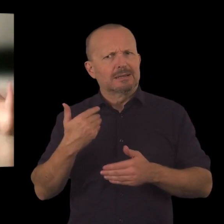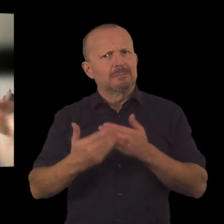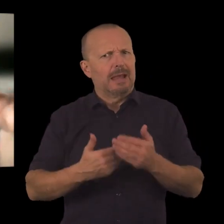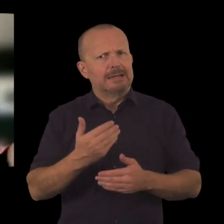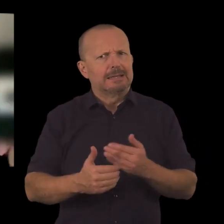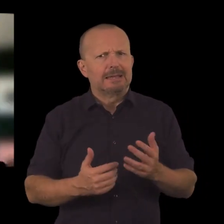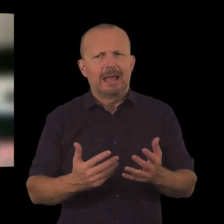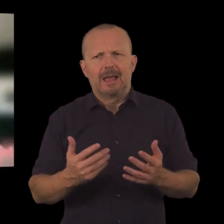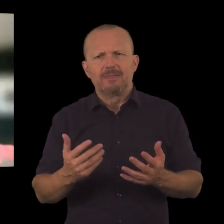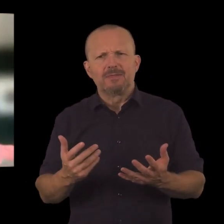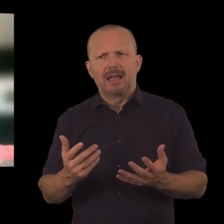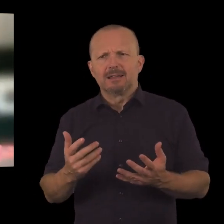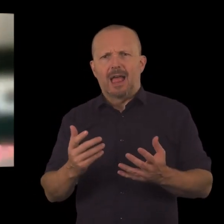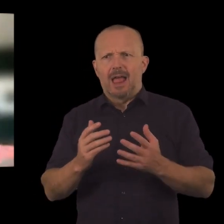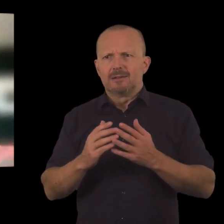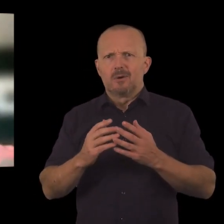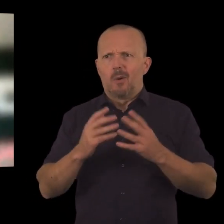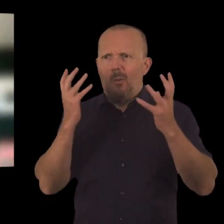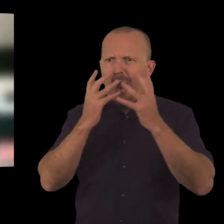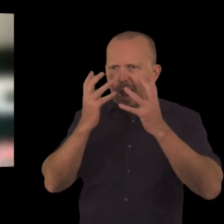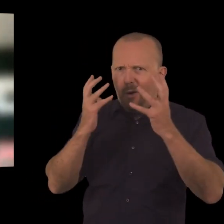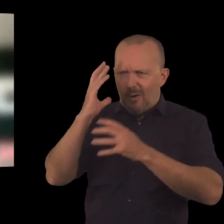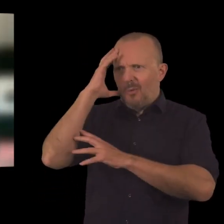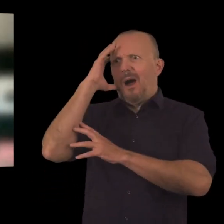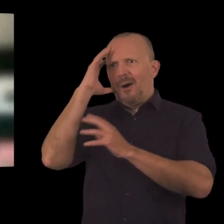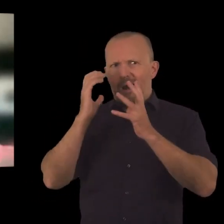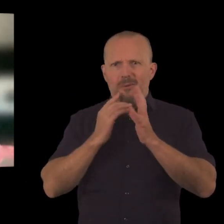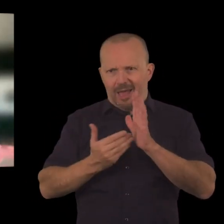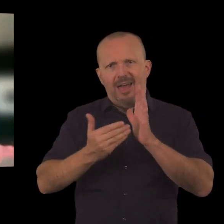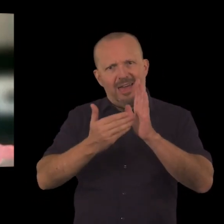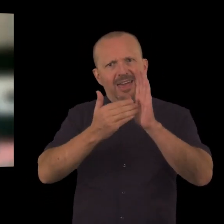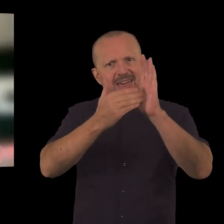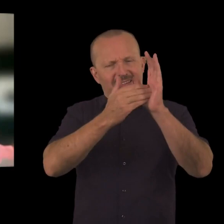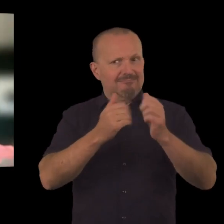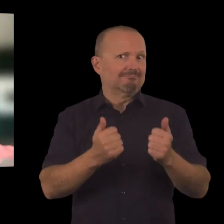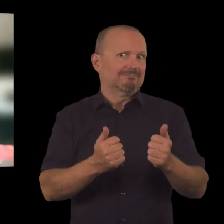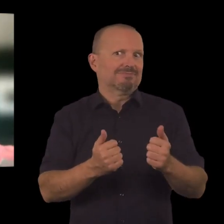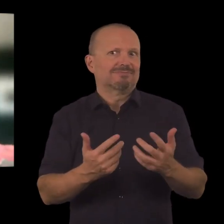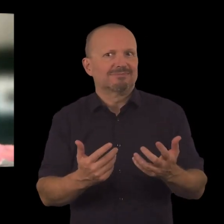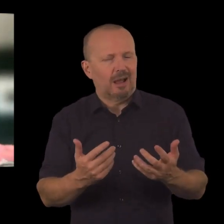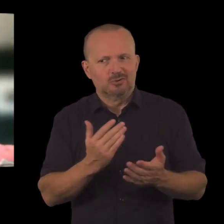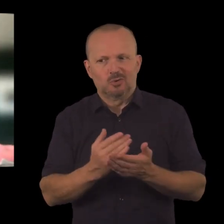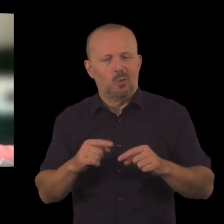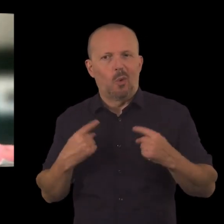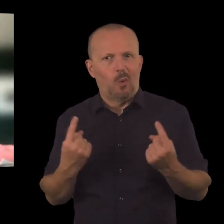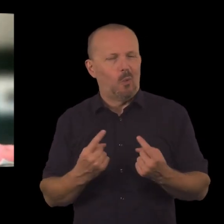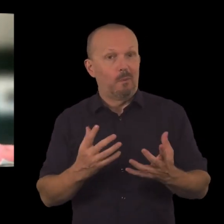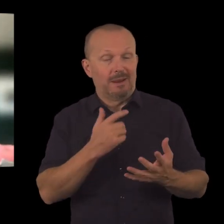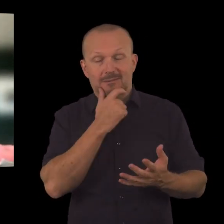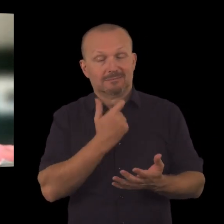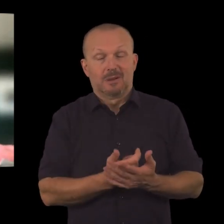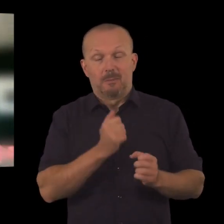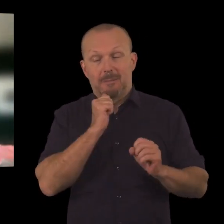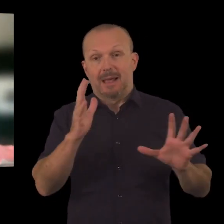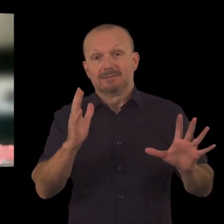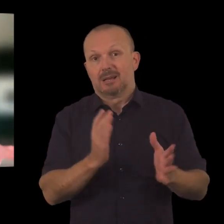the cascading woes as we go through it, which we're all going to have. It's going to be amazing, I think.